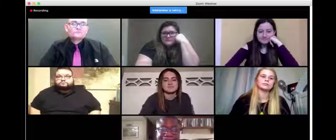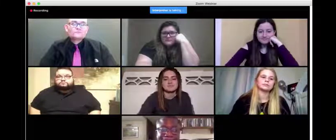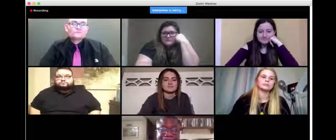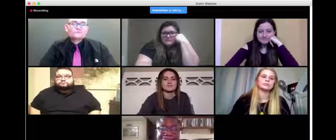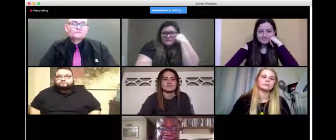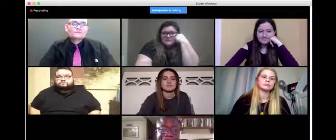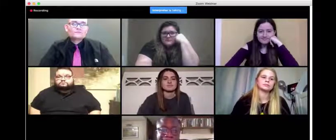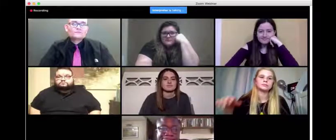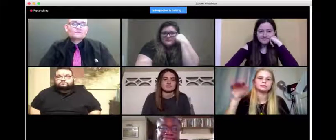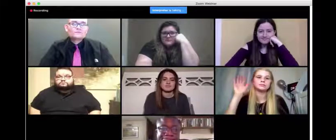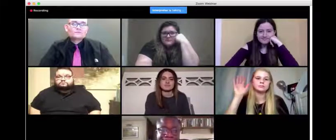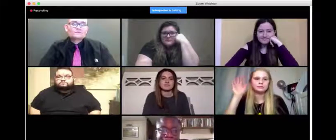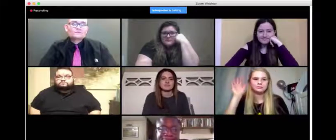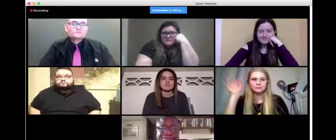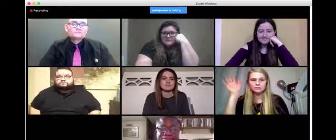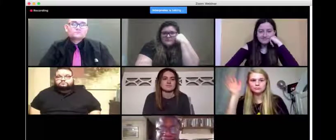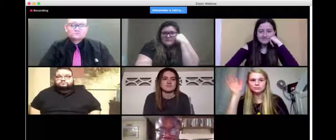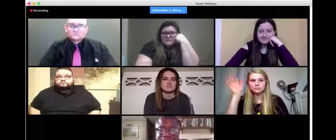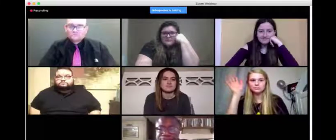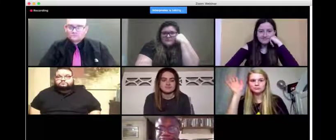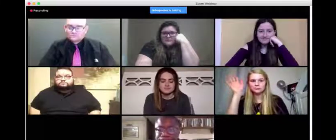Blakelyn saying, okay, Go ahead.